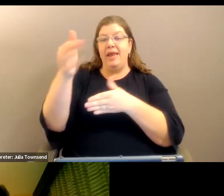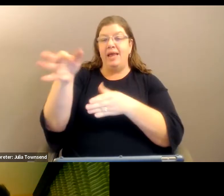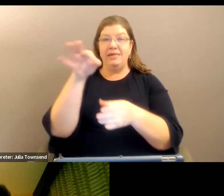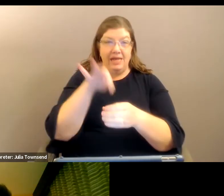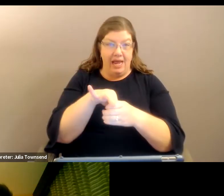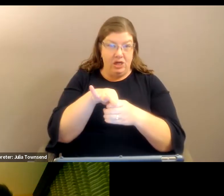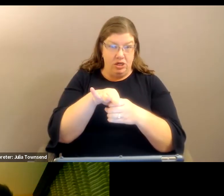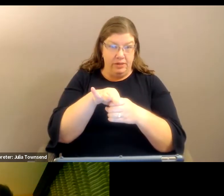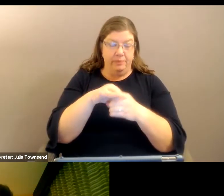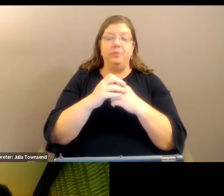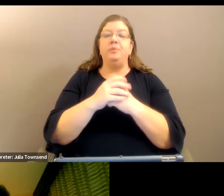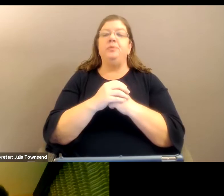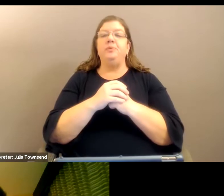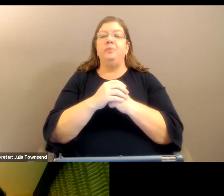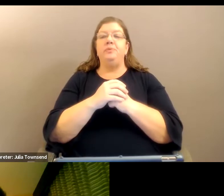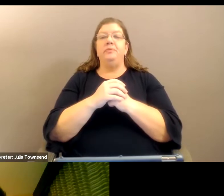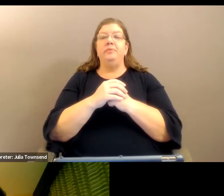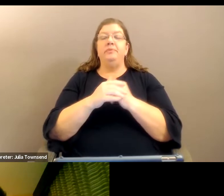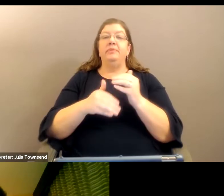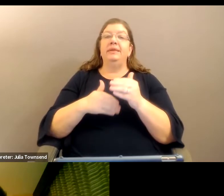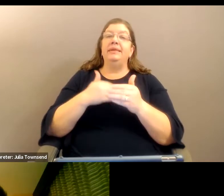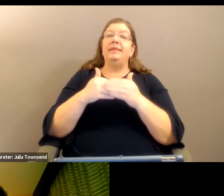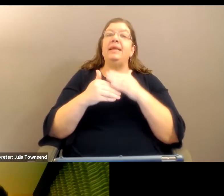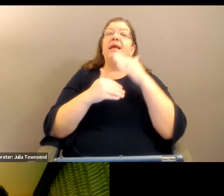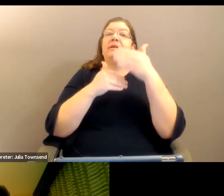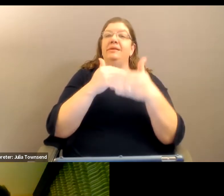election. Next slide, please.